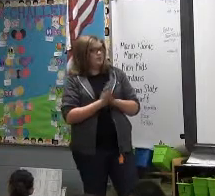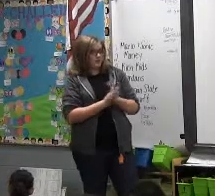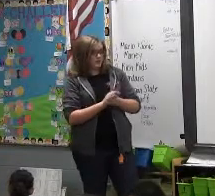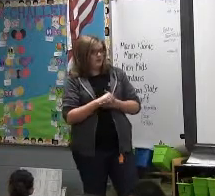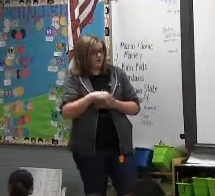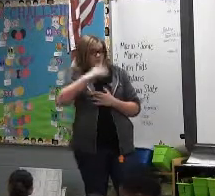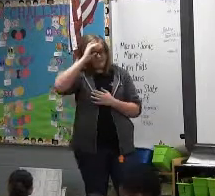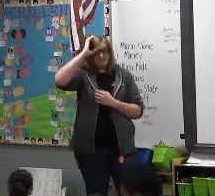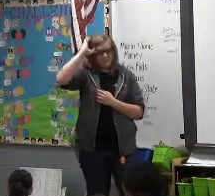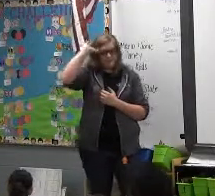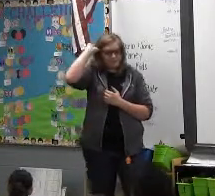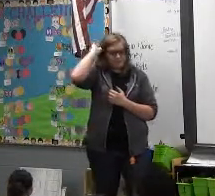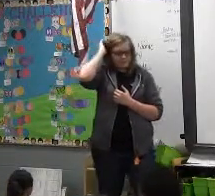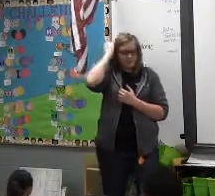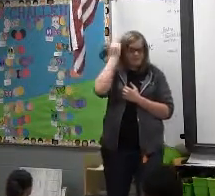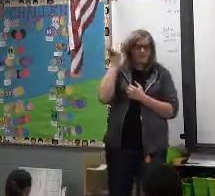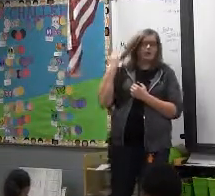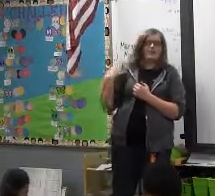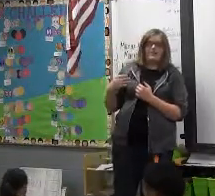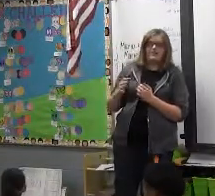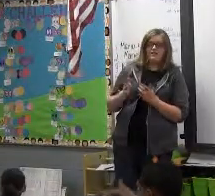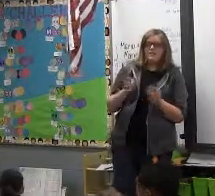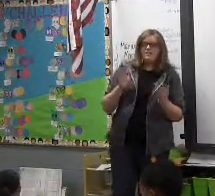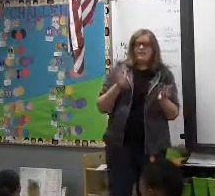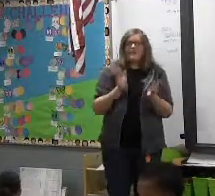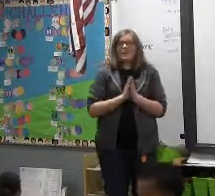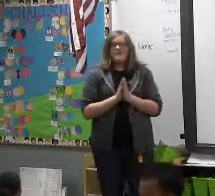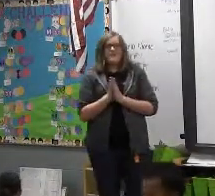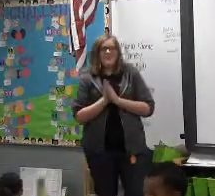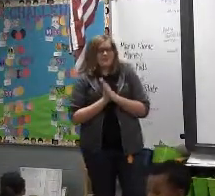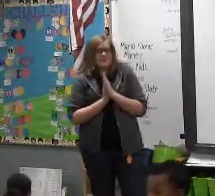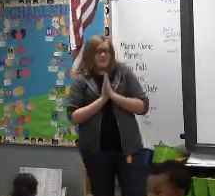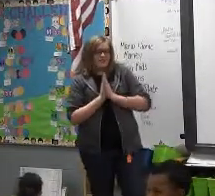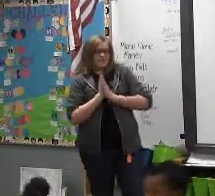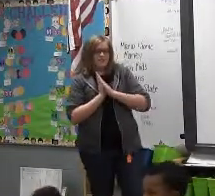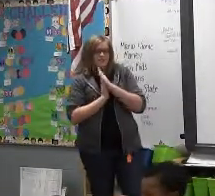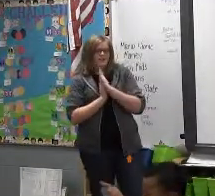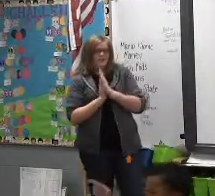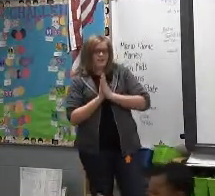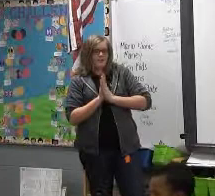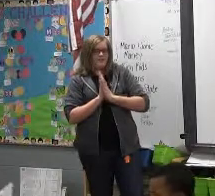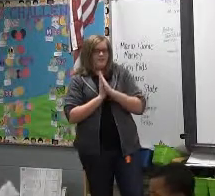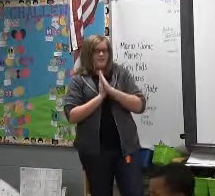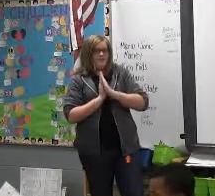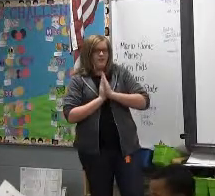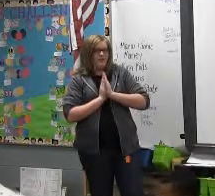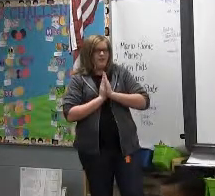You were doing pretty good. Alright, now I'm going to teach you guys a couple words.